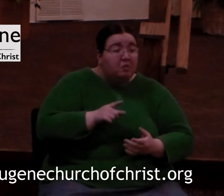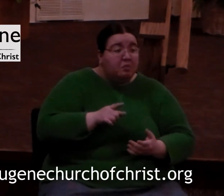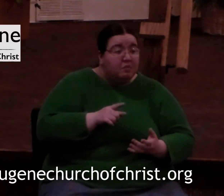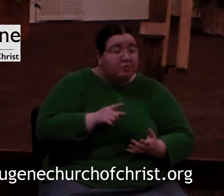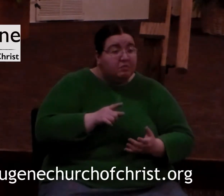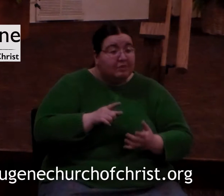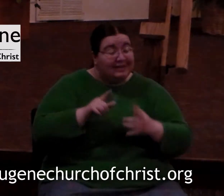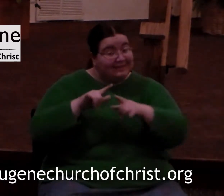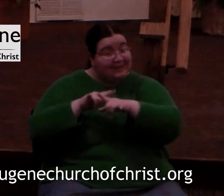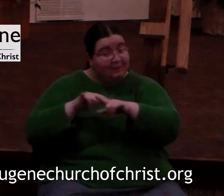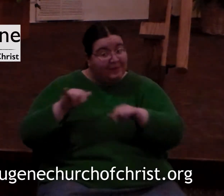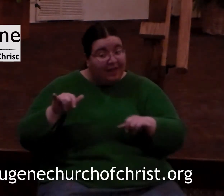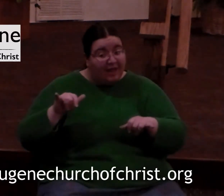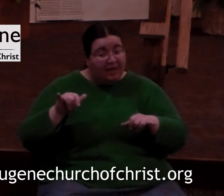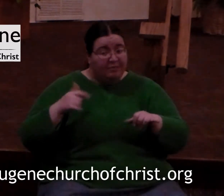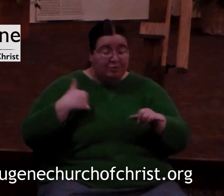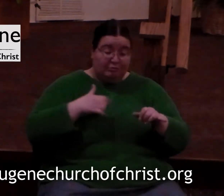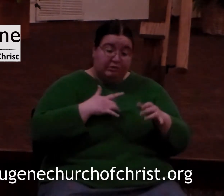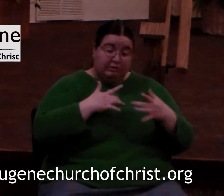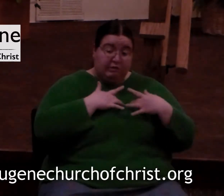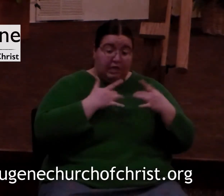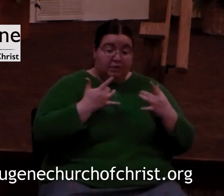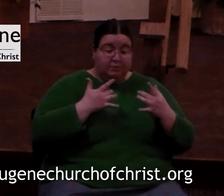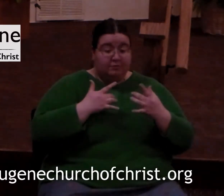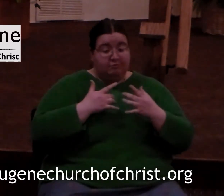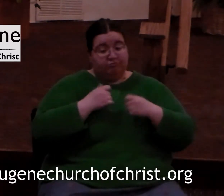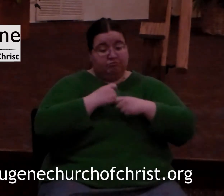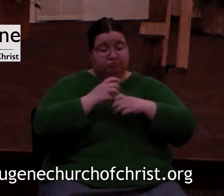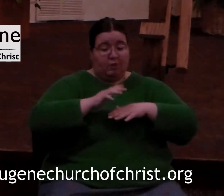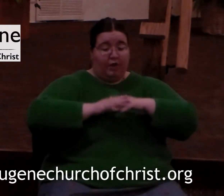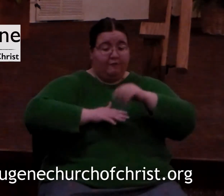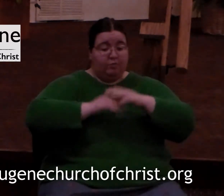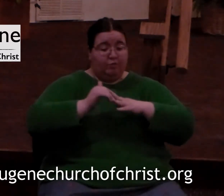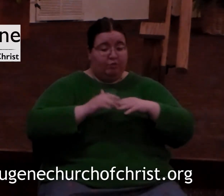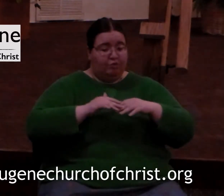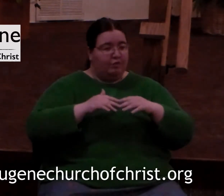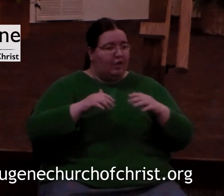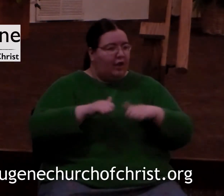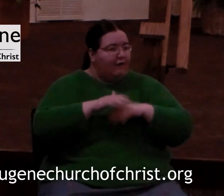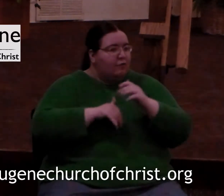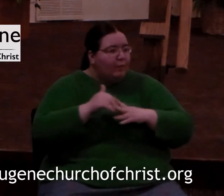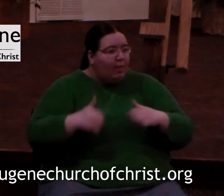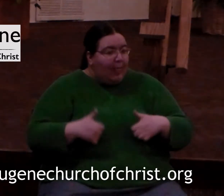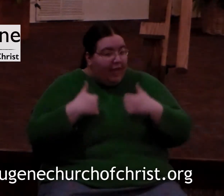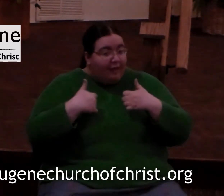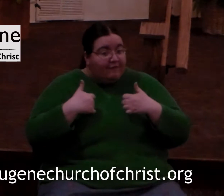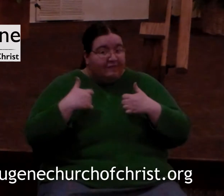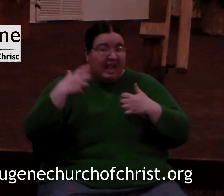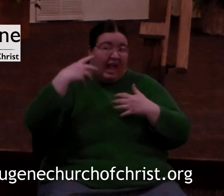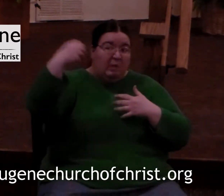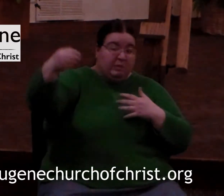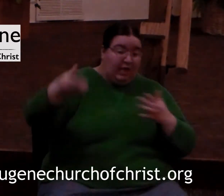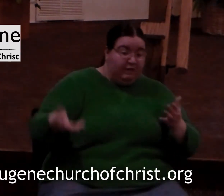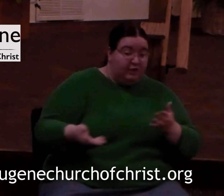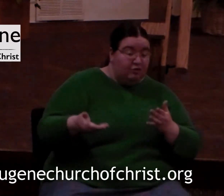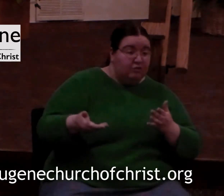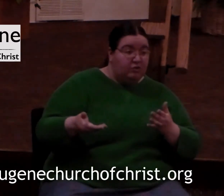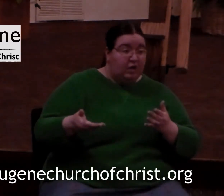time, we get pretty comfortable, both within our lives when we're away from here, or very honestly in our lives when we are